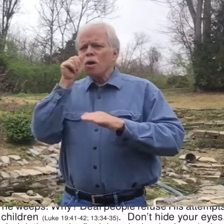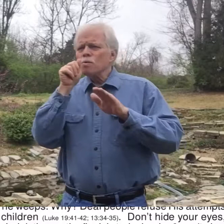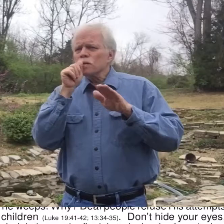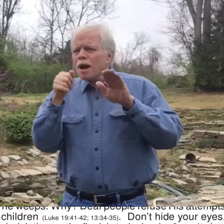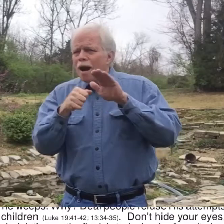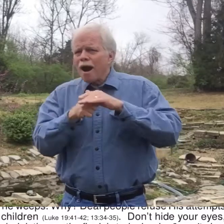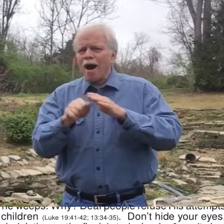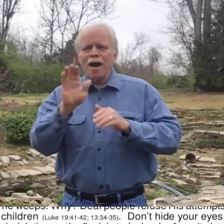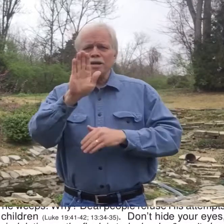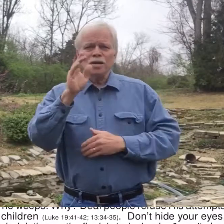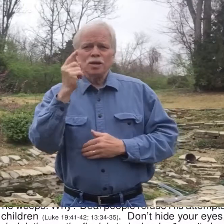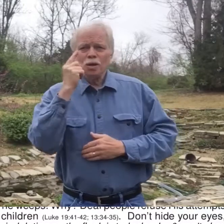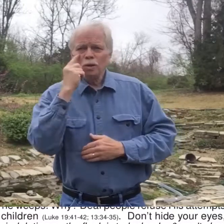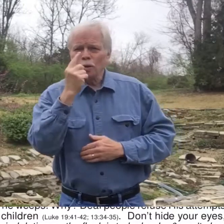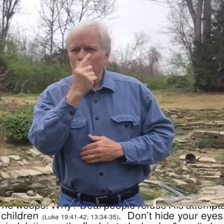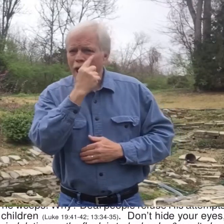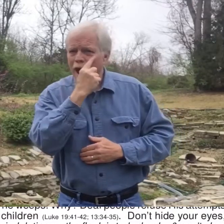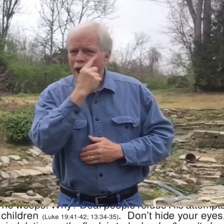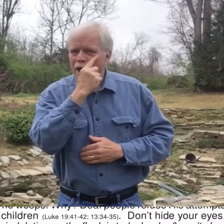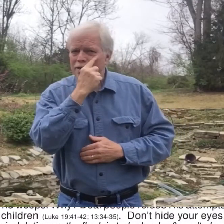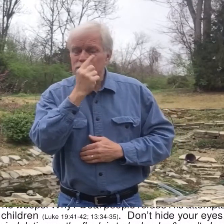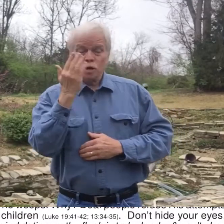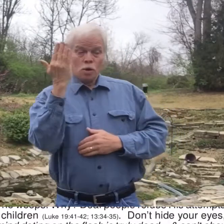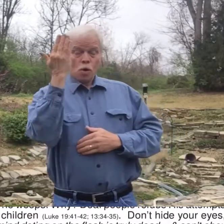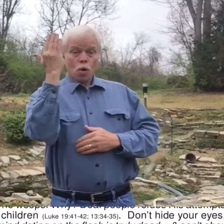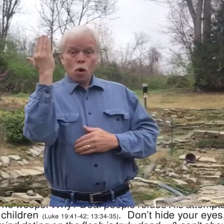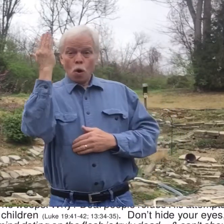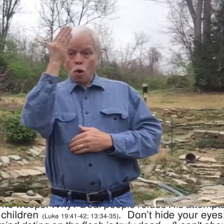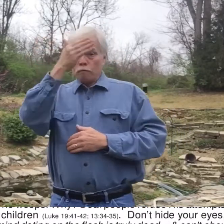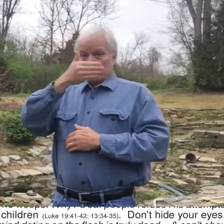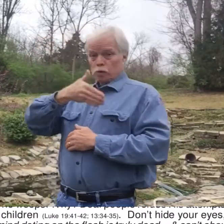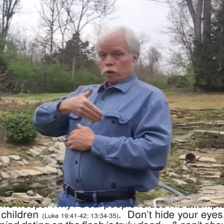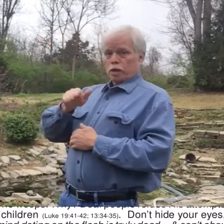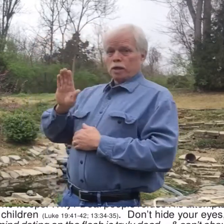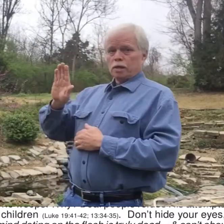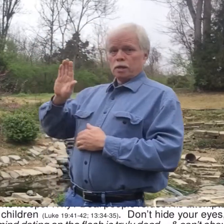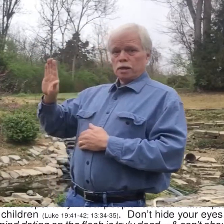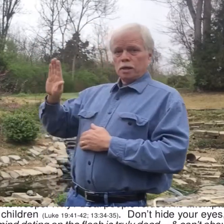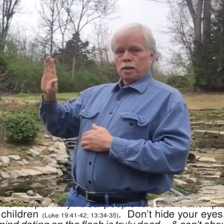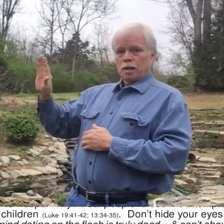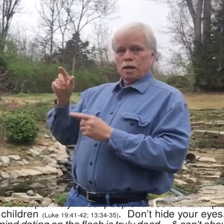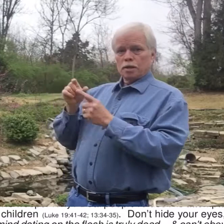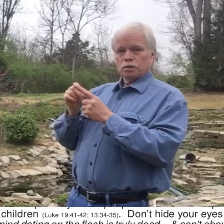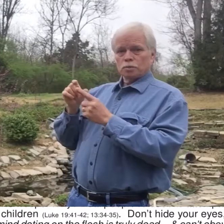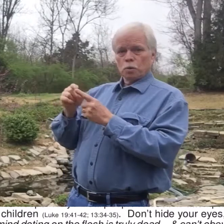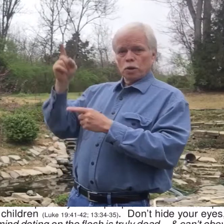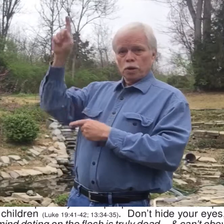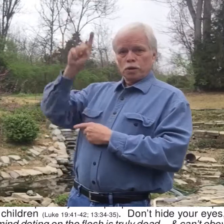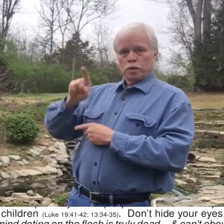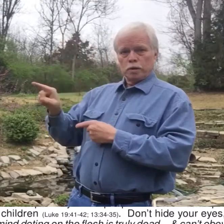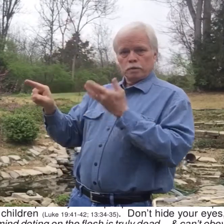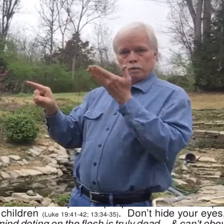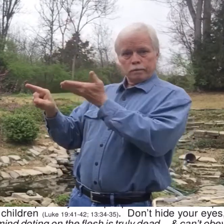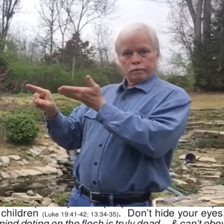Don't hide your eyes overlooking his word.